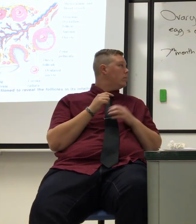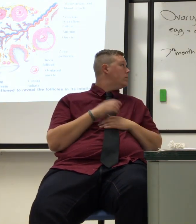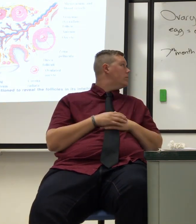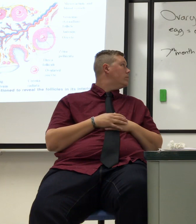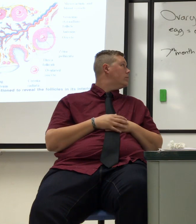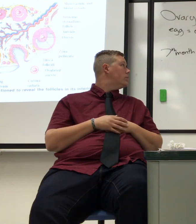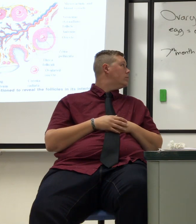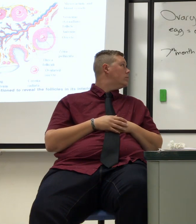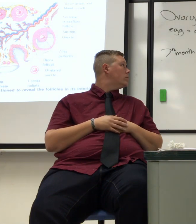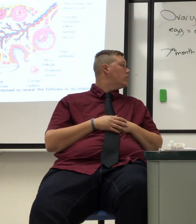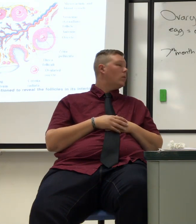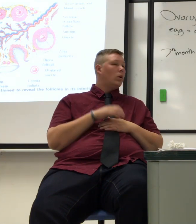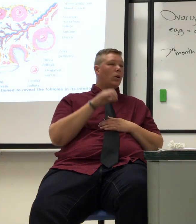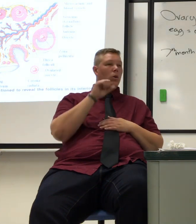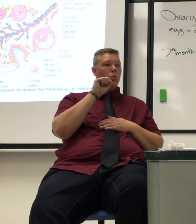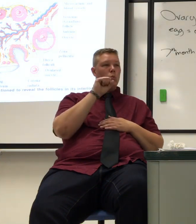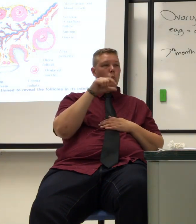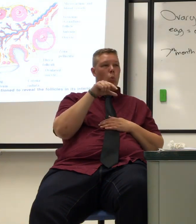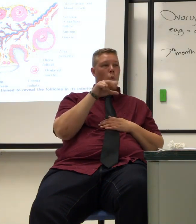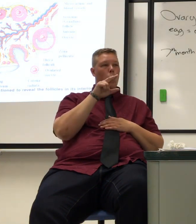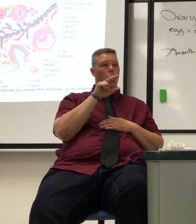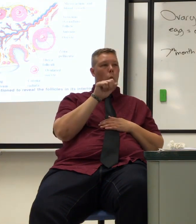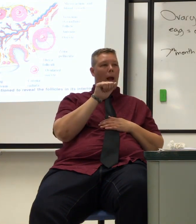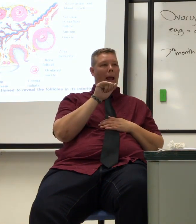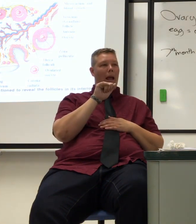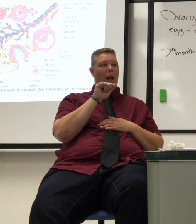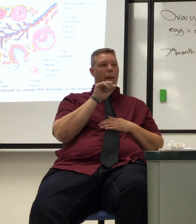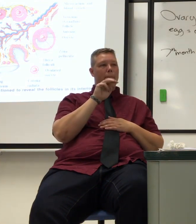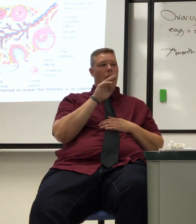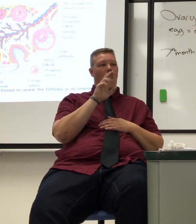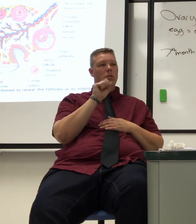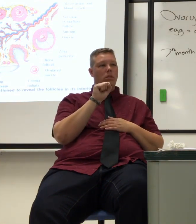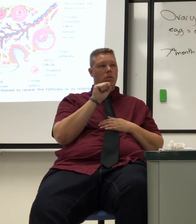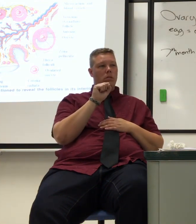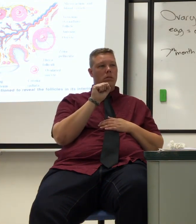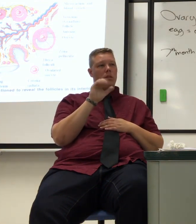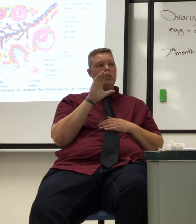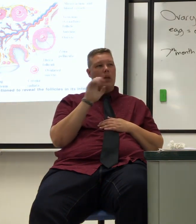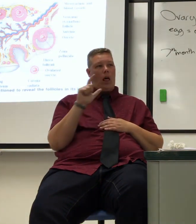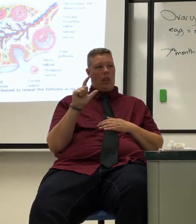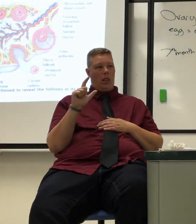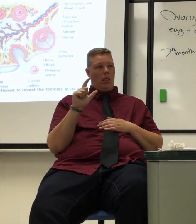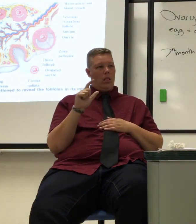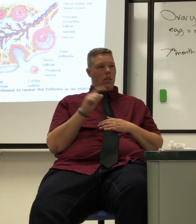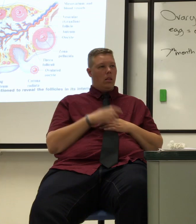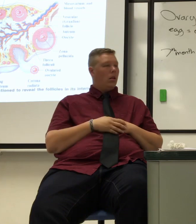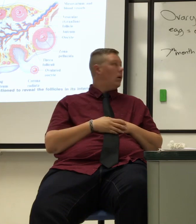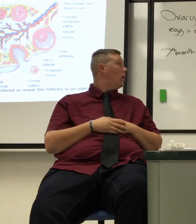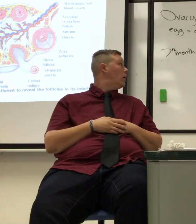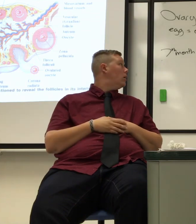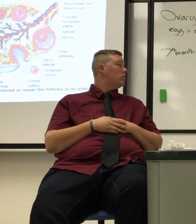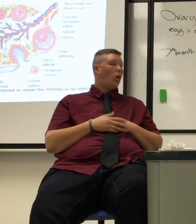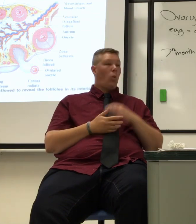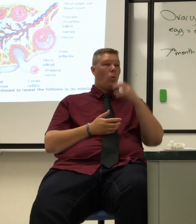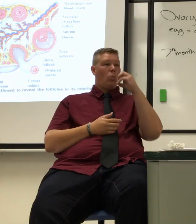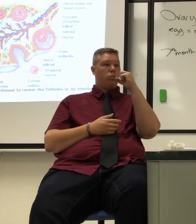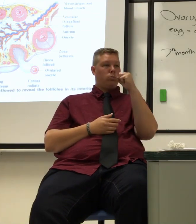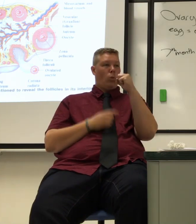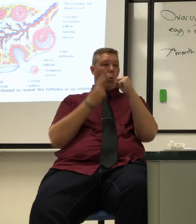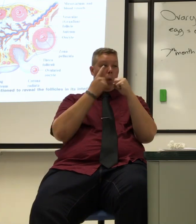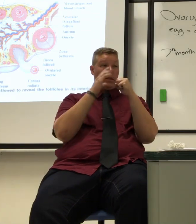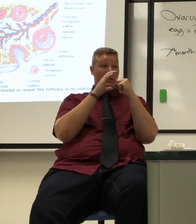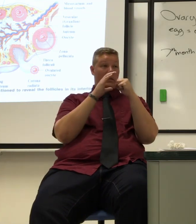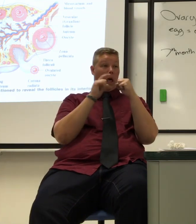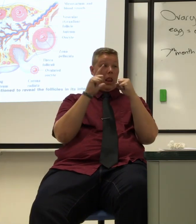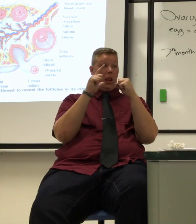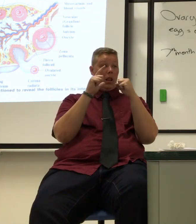A wall of squamous cells. So it's one big cell in the middle, surrounded by flat cells. We